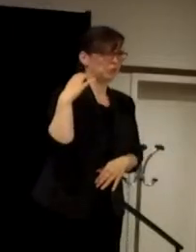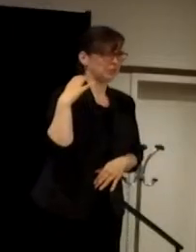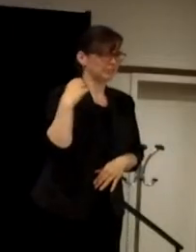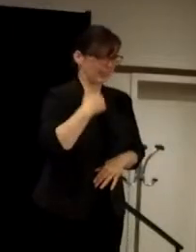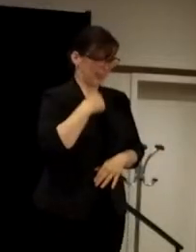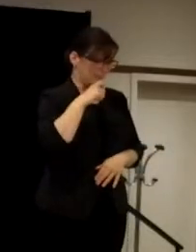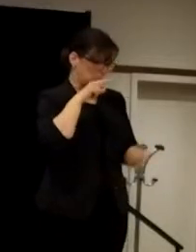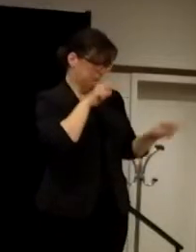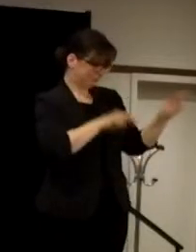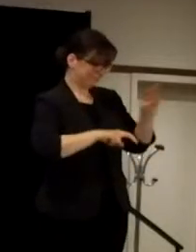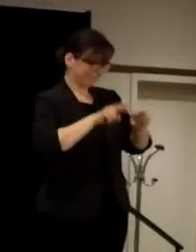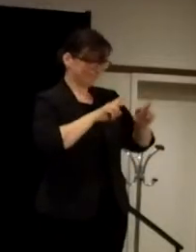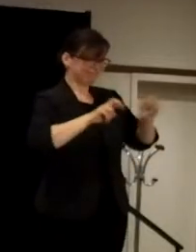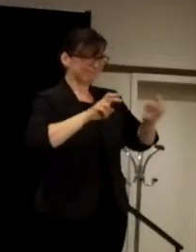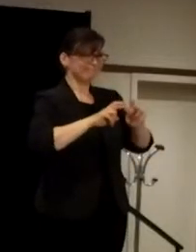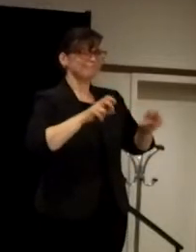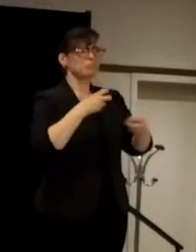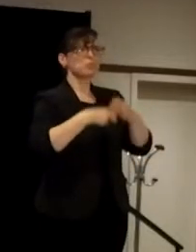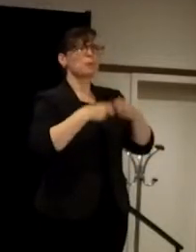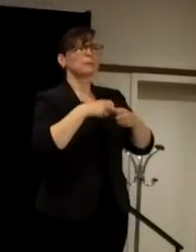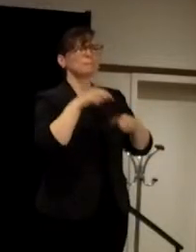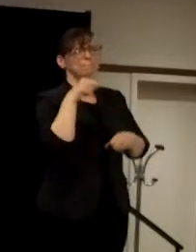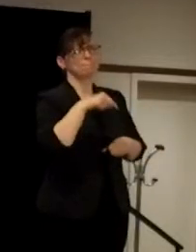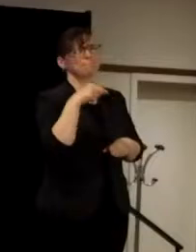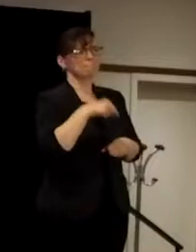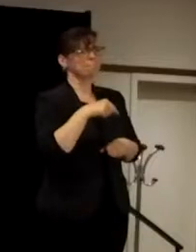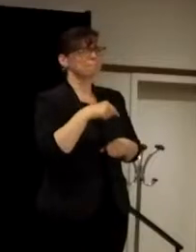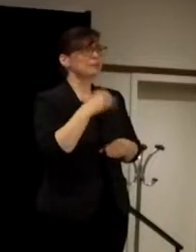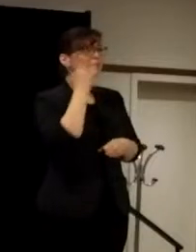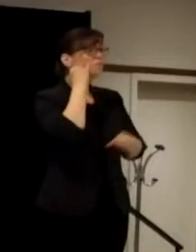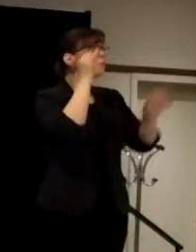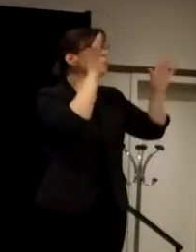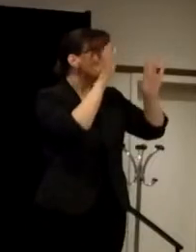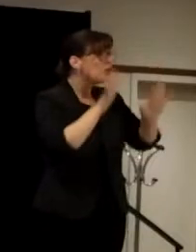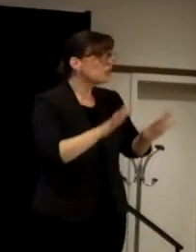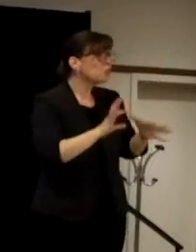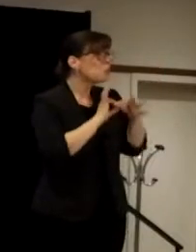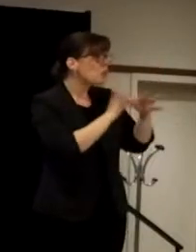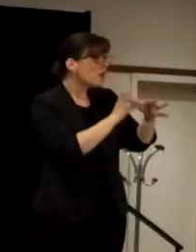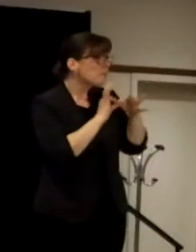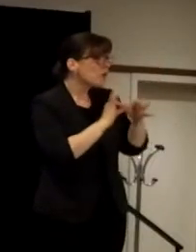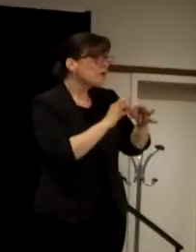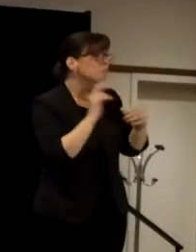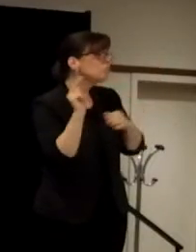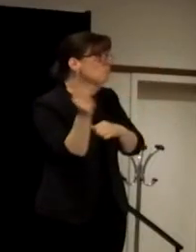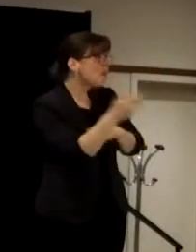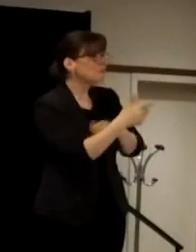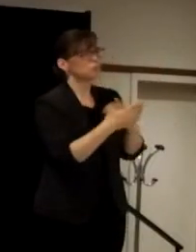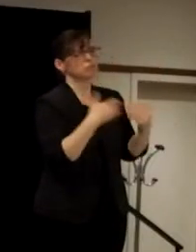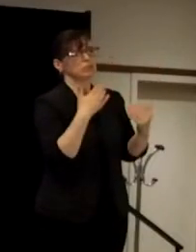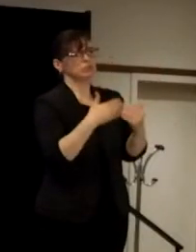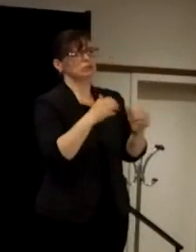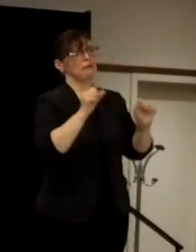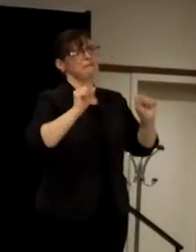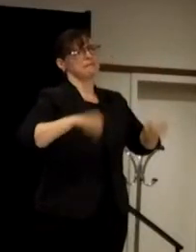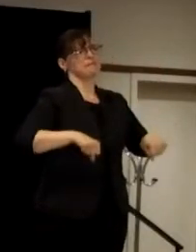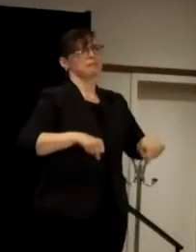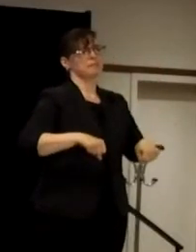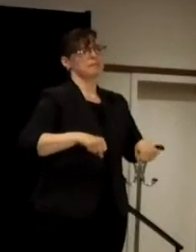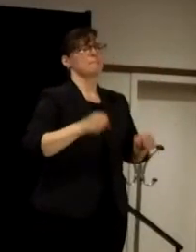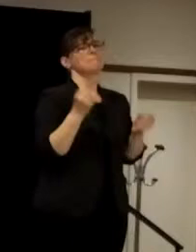If the weather cooperates, I think the drive-through is something that people liked for sure the first 2